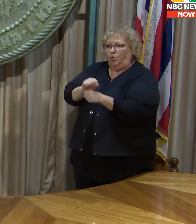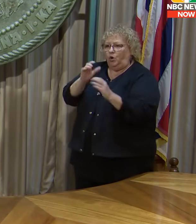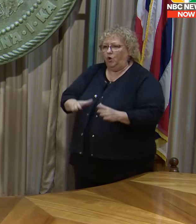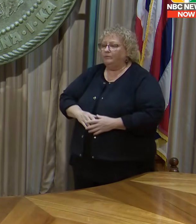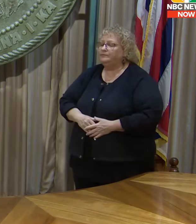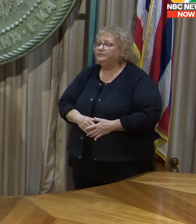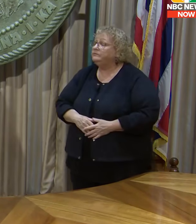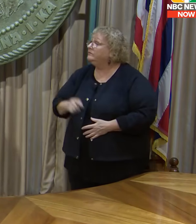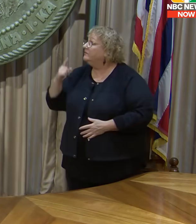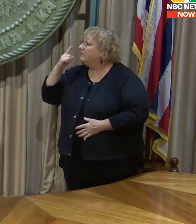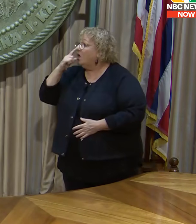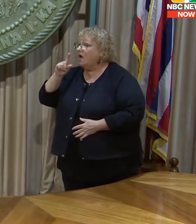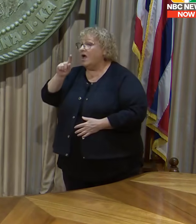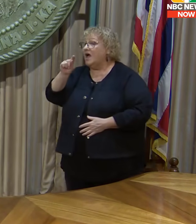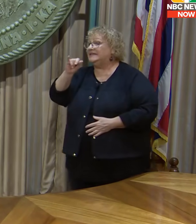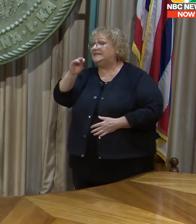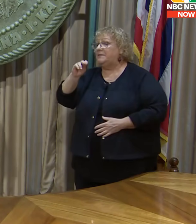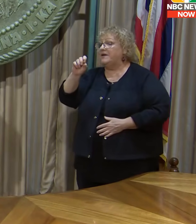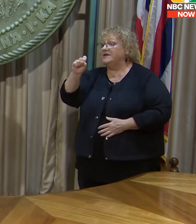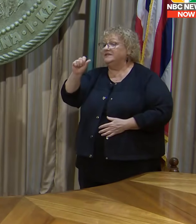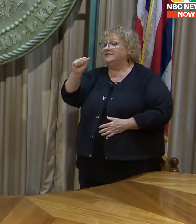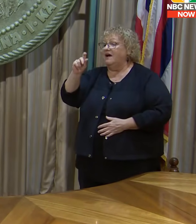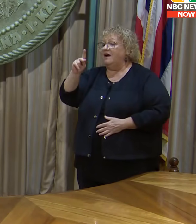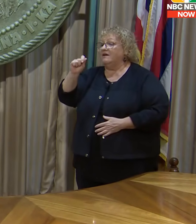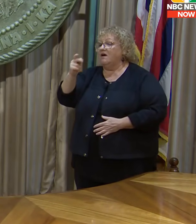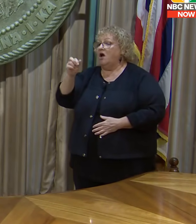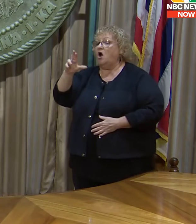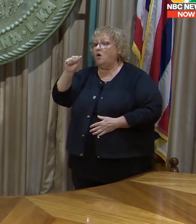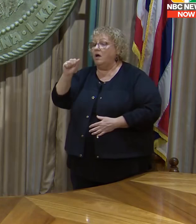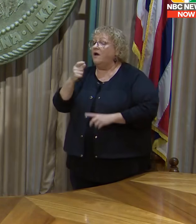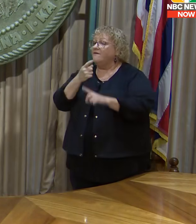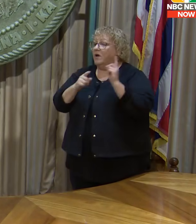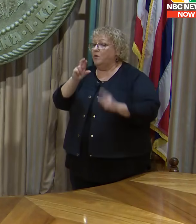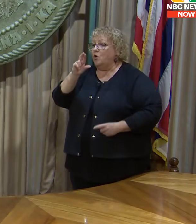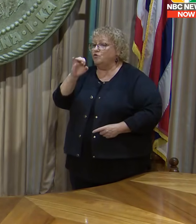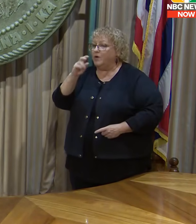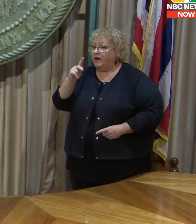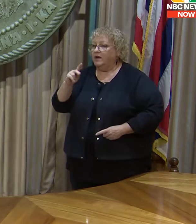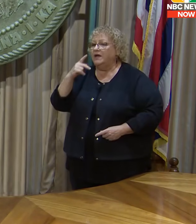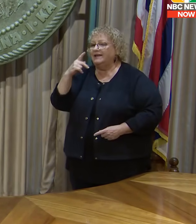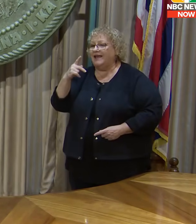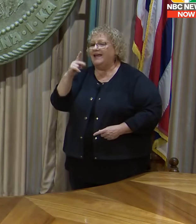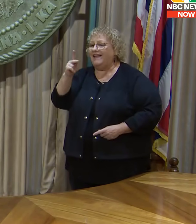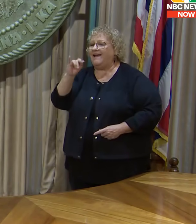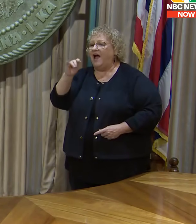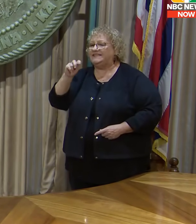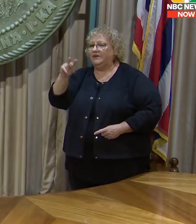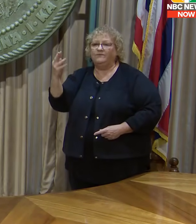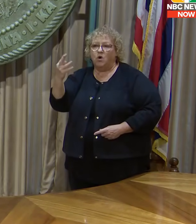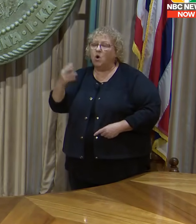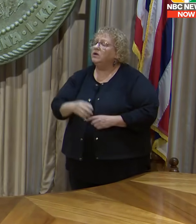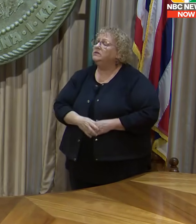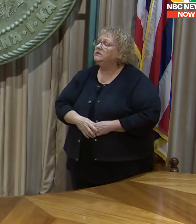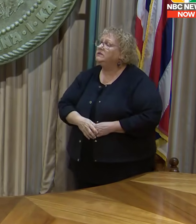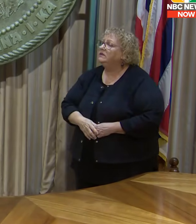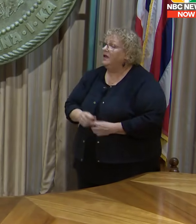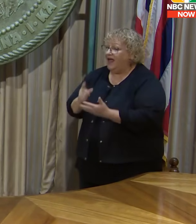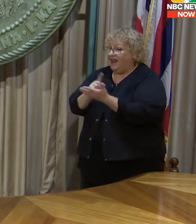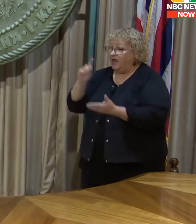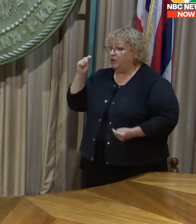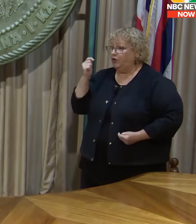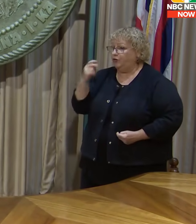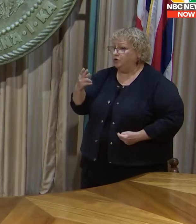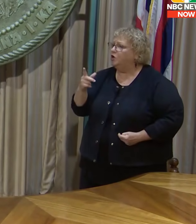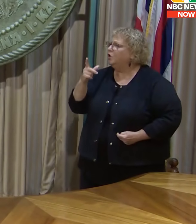you might want to join the governor up there. This is from Rick Kwan, KITV4. Since last Thursday, how many people total have